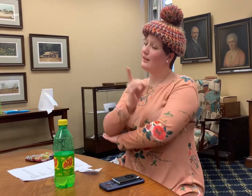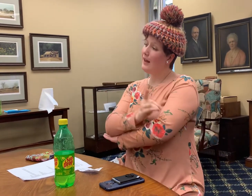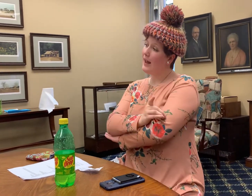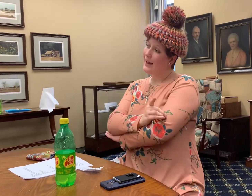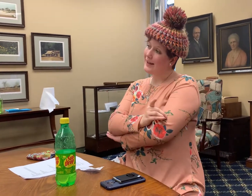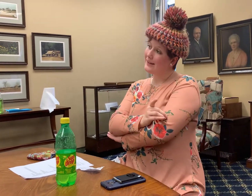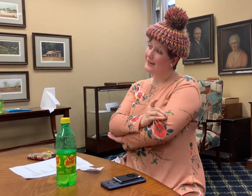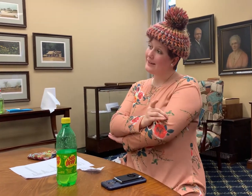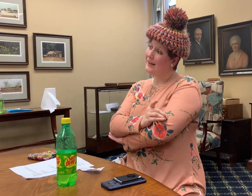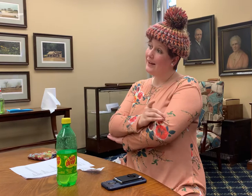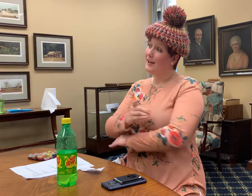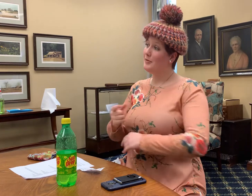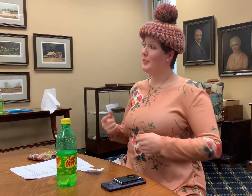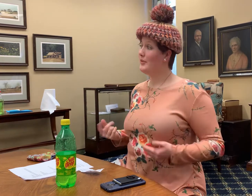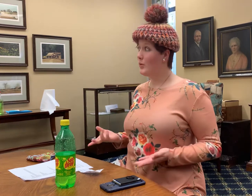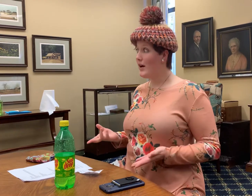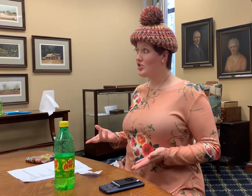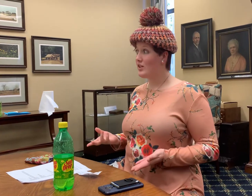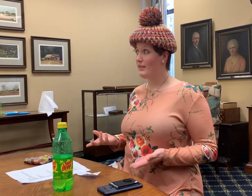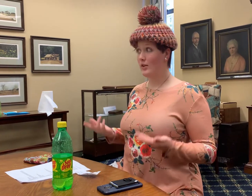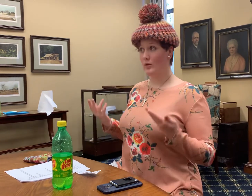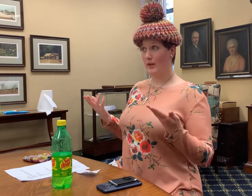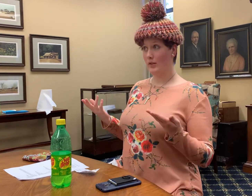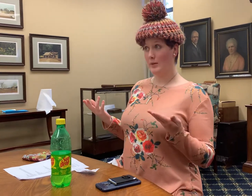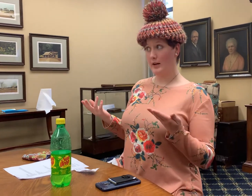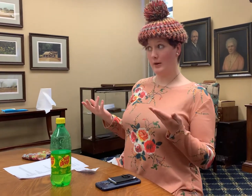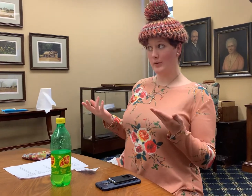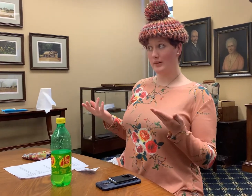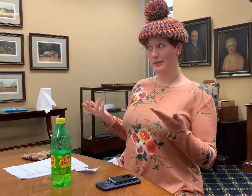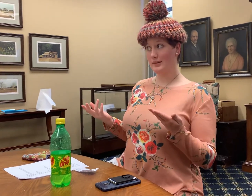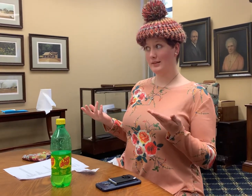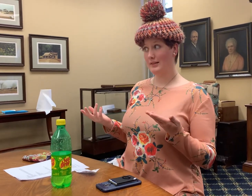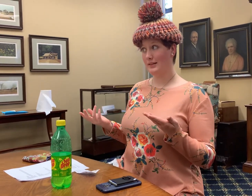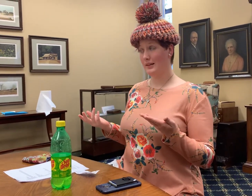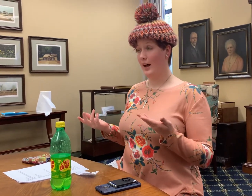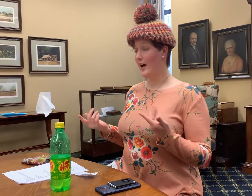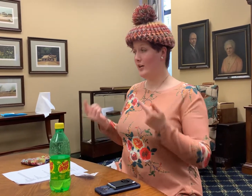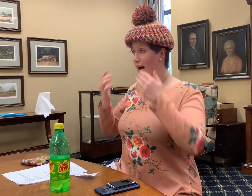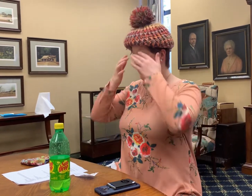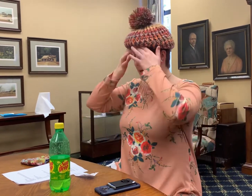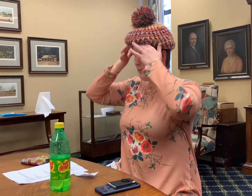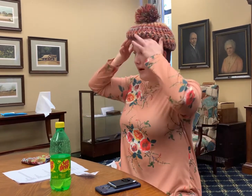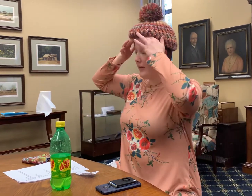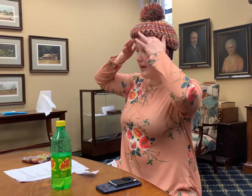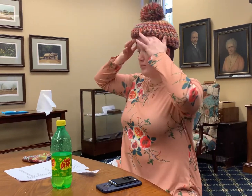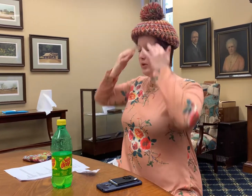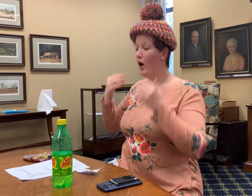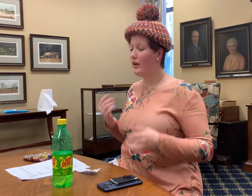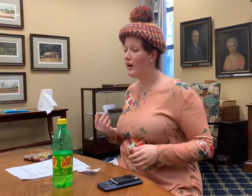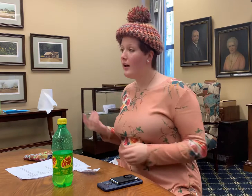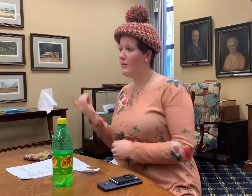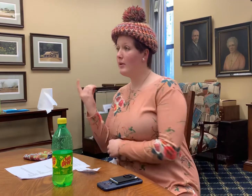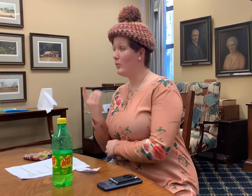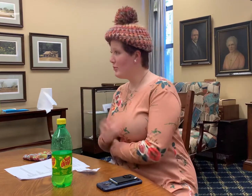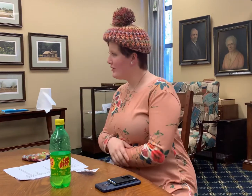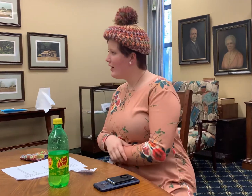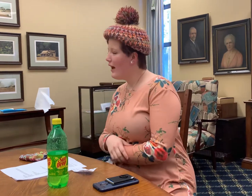day? And remember, it's a question, so you raise your eyebrows. I don't have any eyebrows, I am blonde, but we'll pretend I have